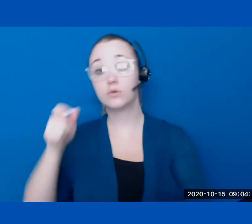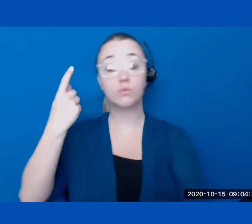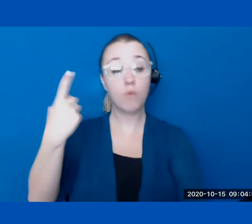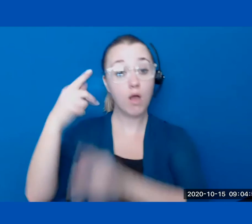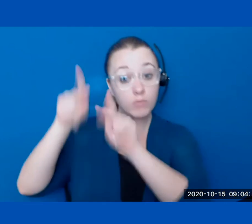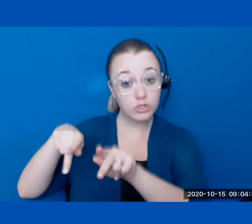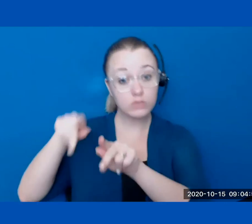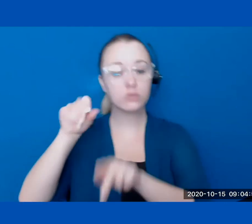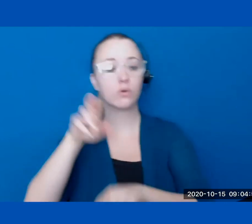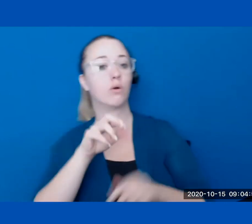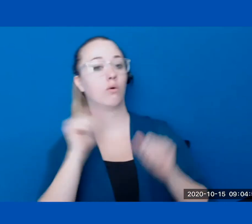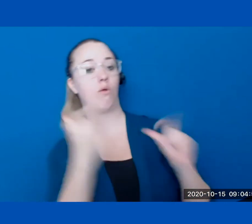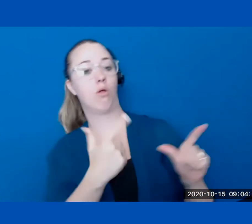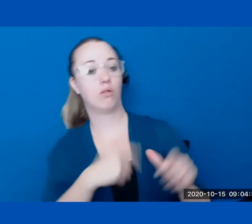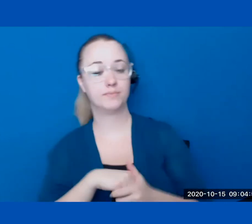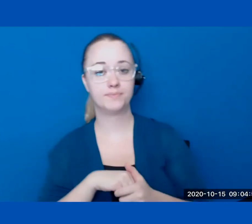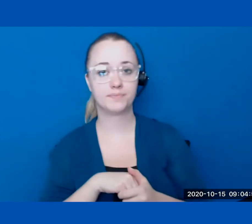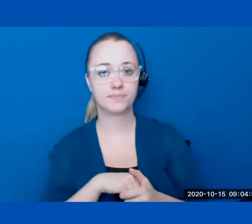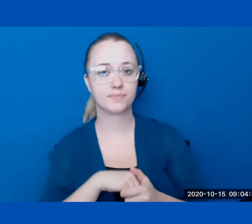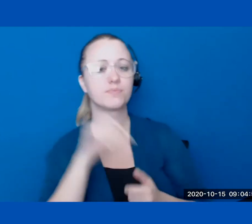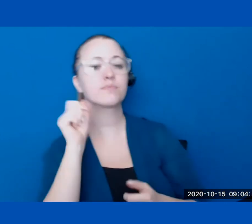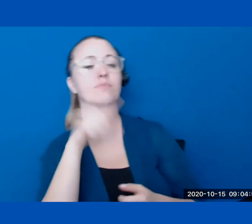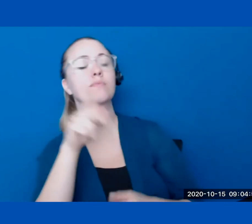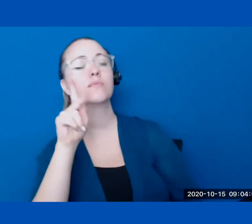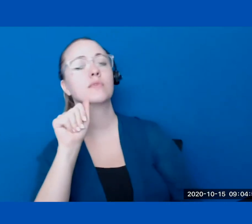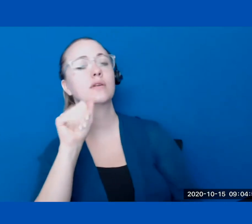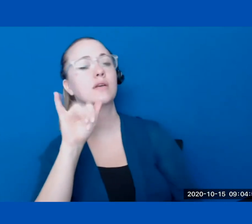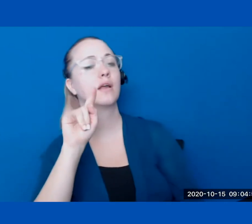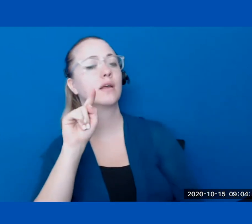Caitlin, this is for the panel in general.